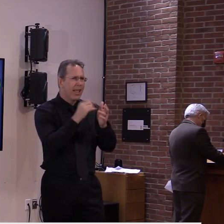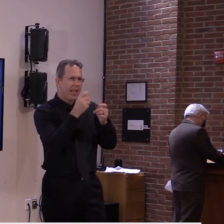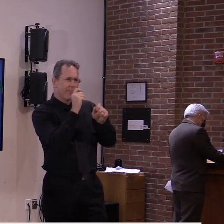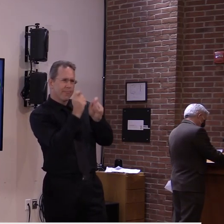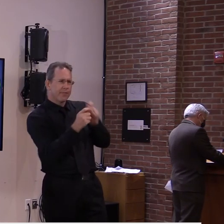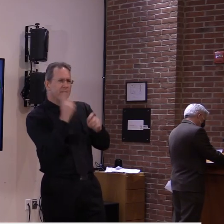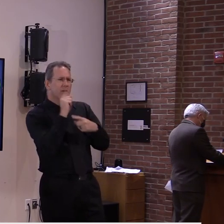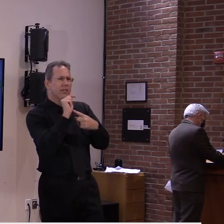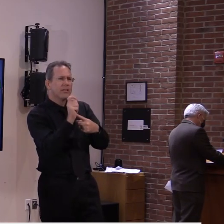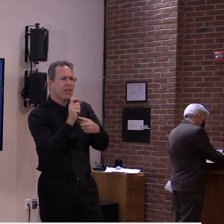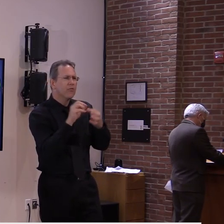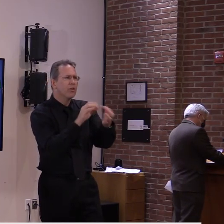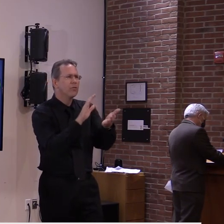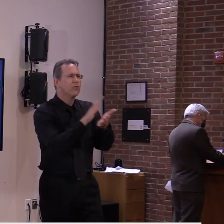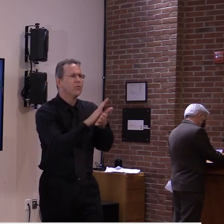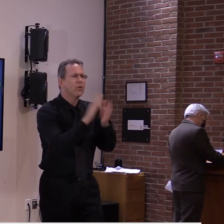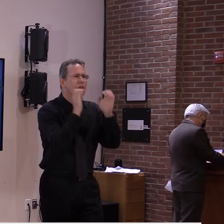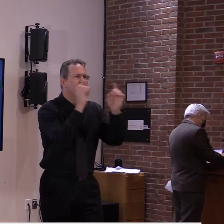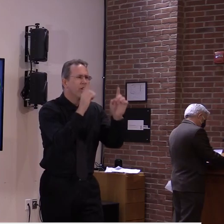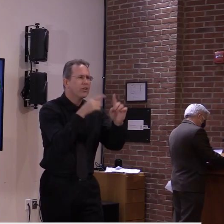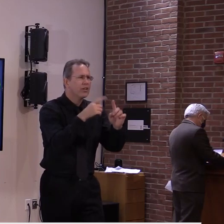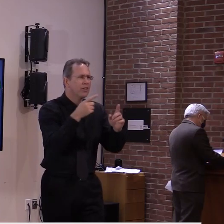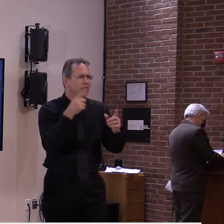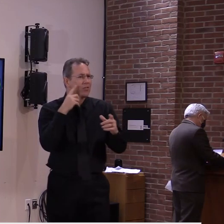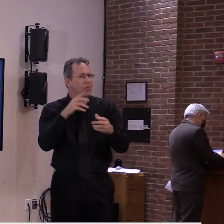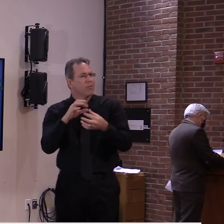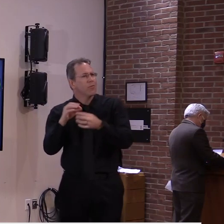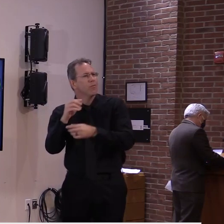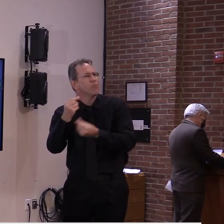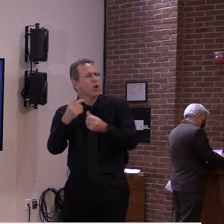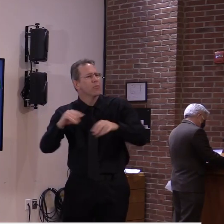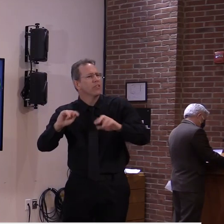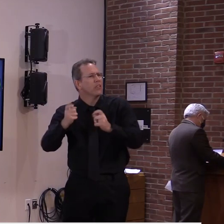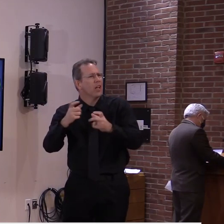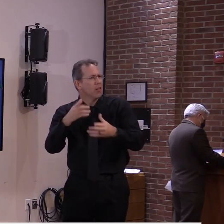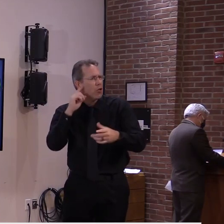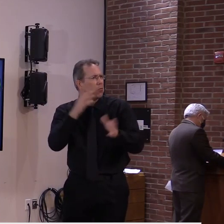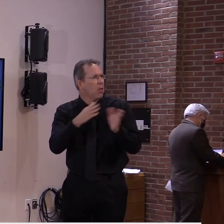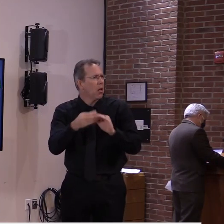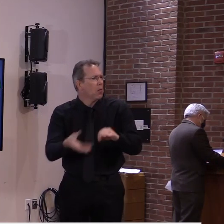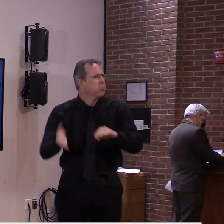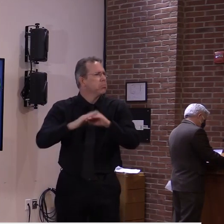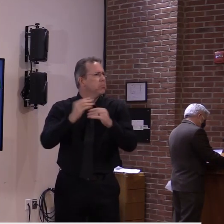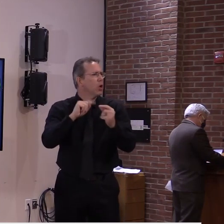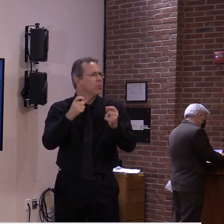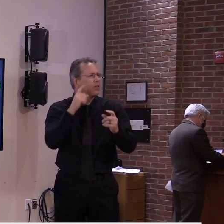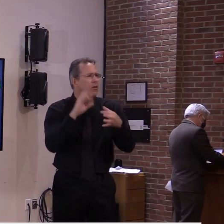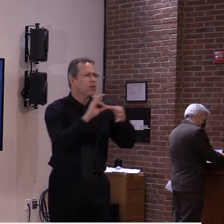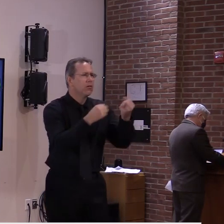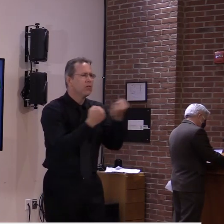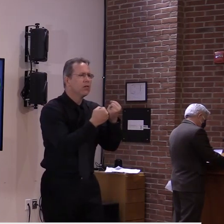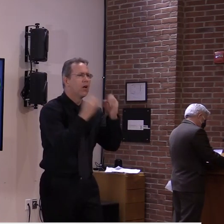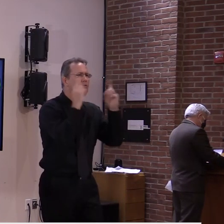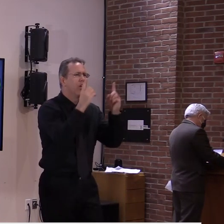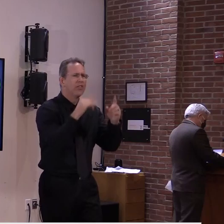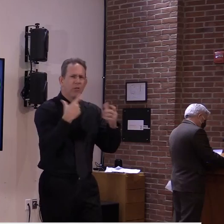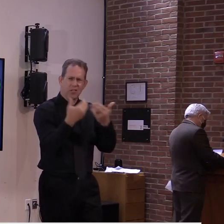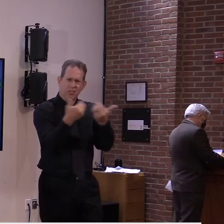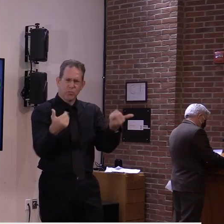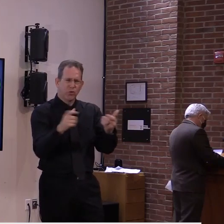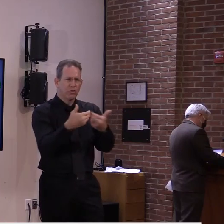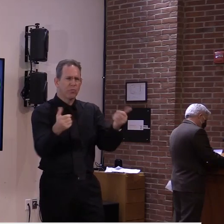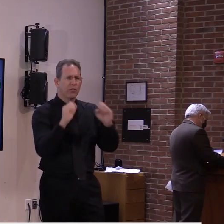tax? Yeah, I mean, obviously, a couple of things. First, we're spending an incredible amount